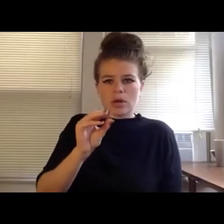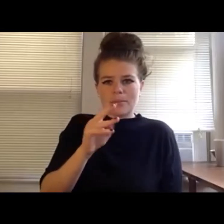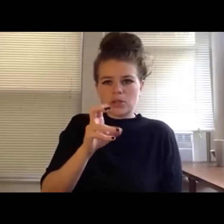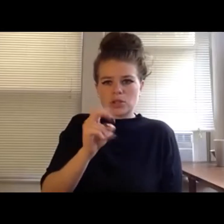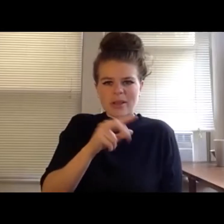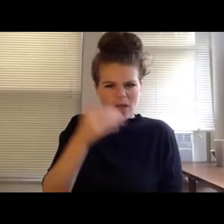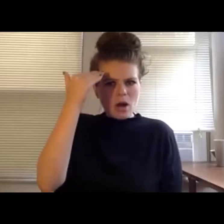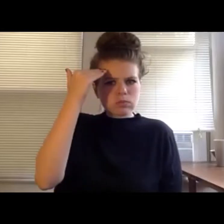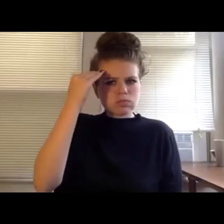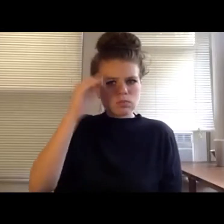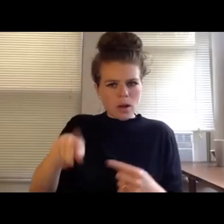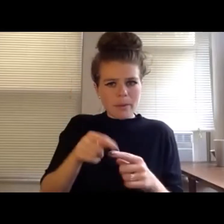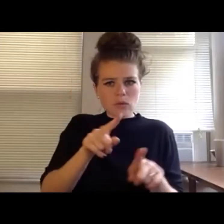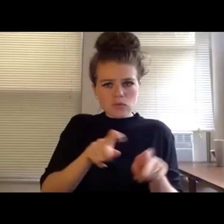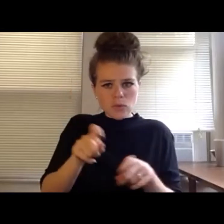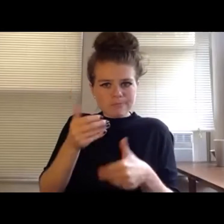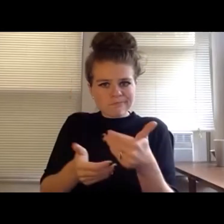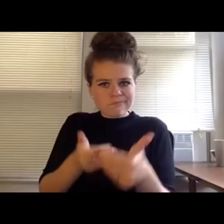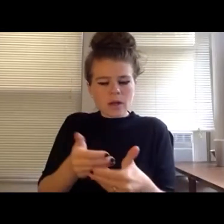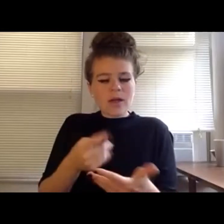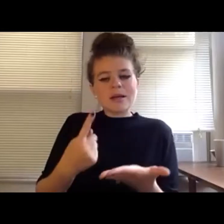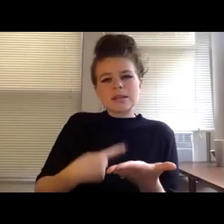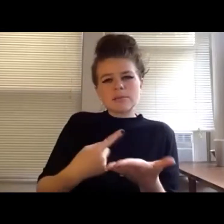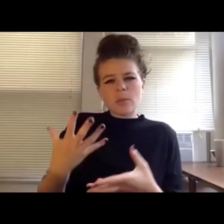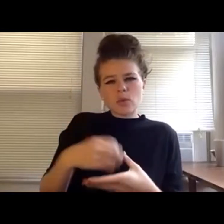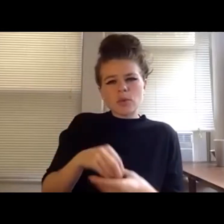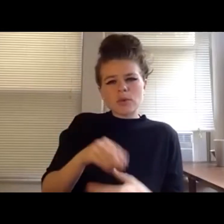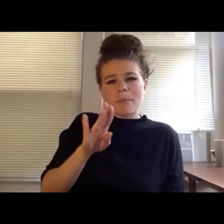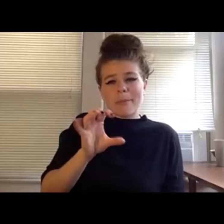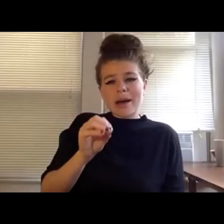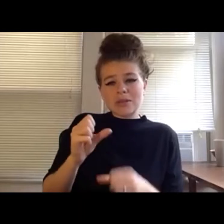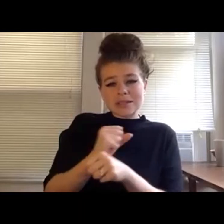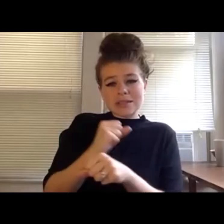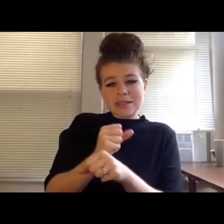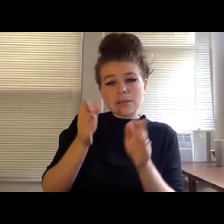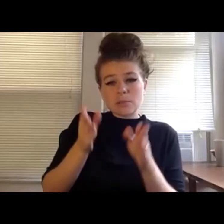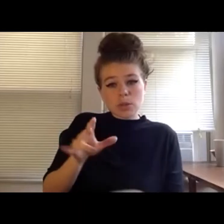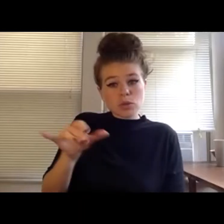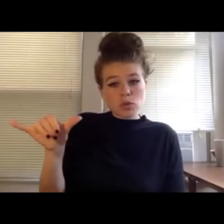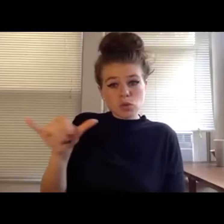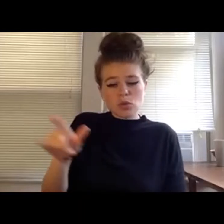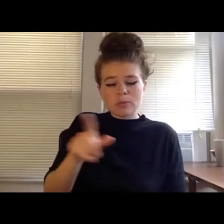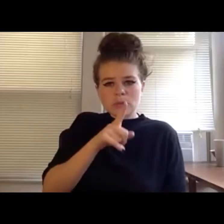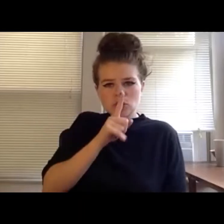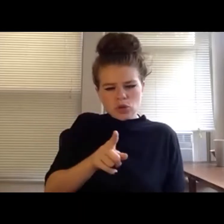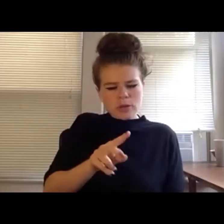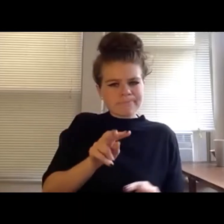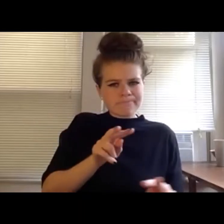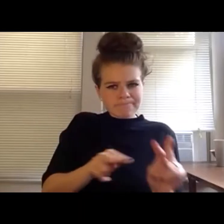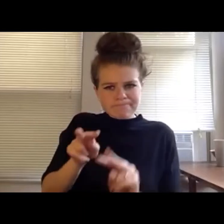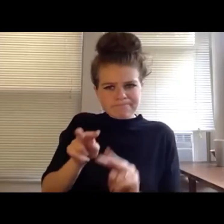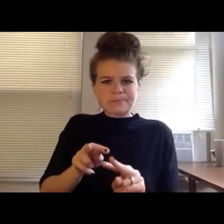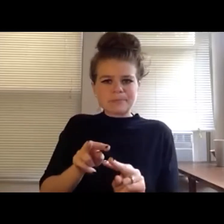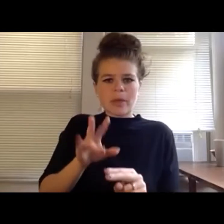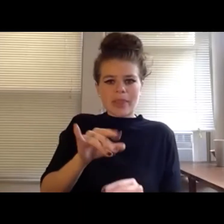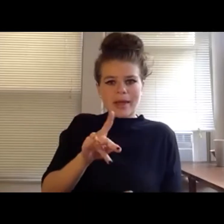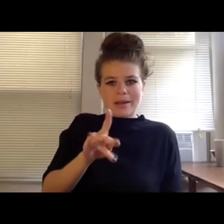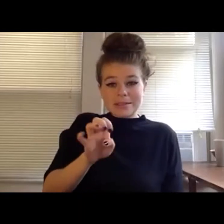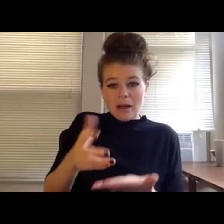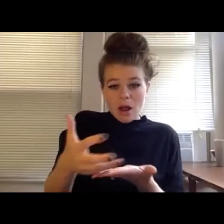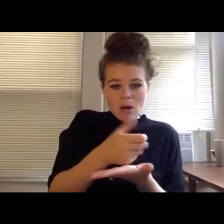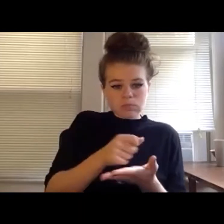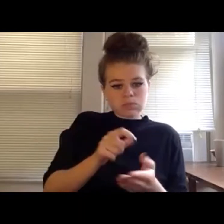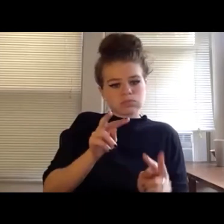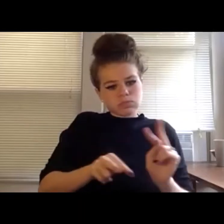of the trial, and sometimes they include biostatistic person to make sure that the data is